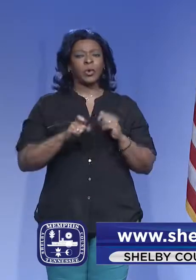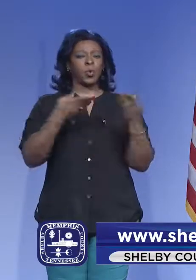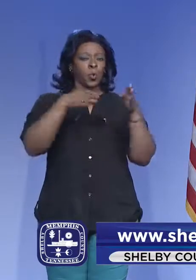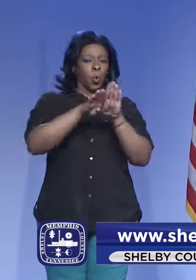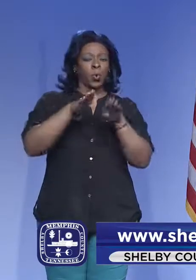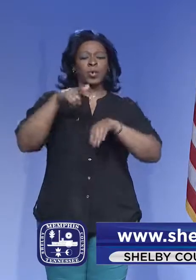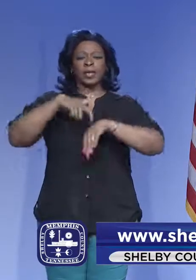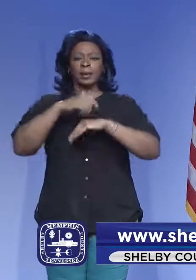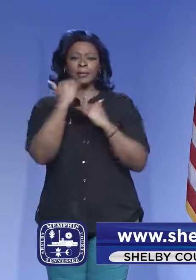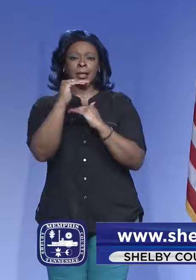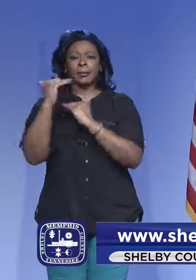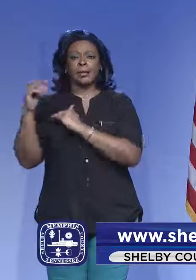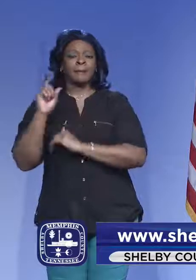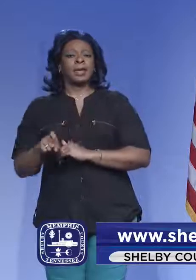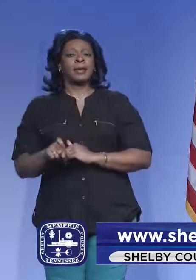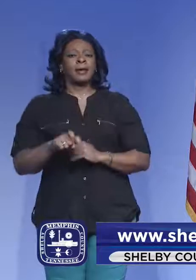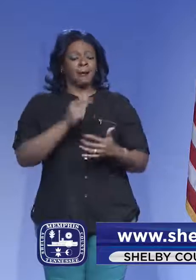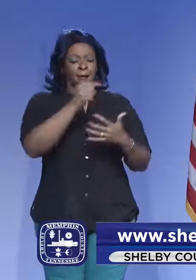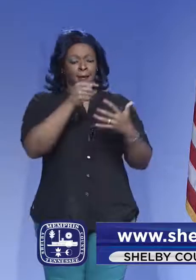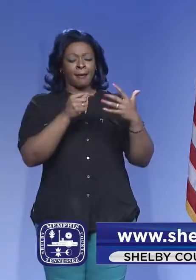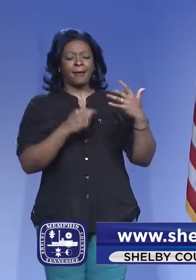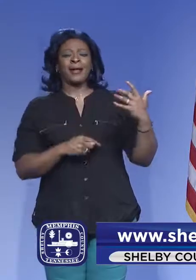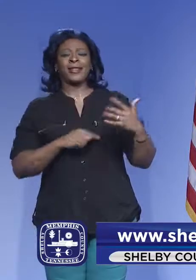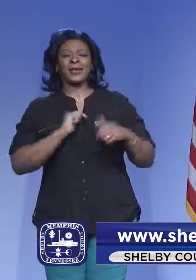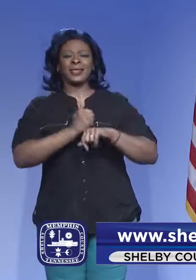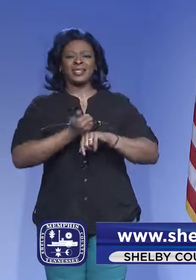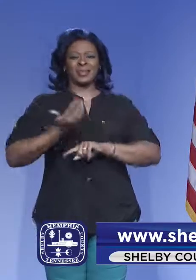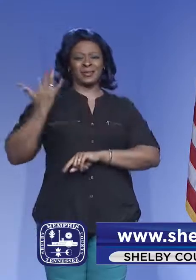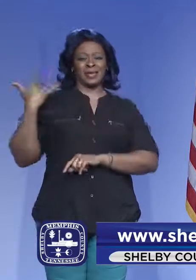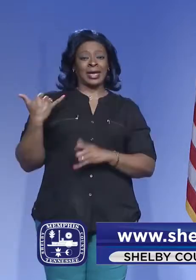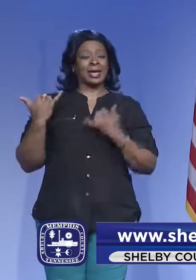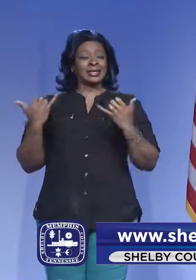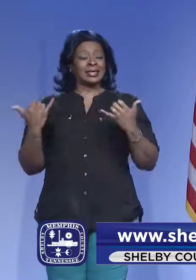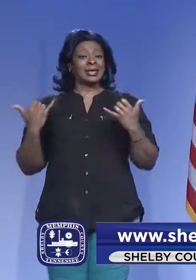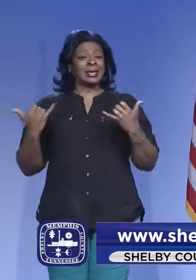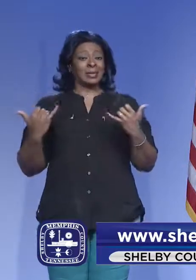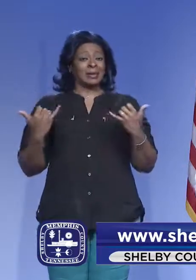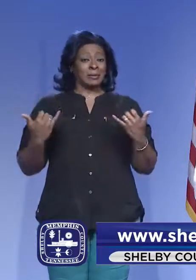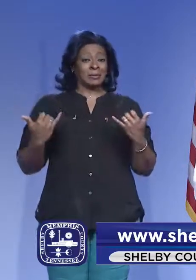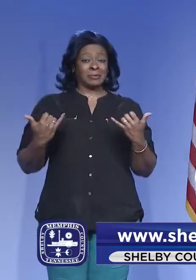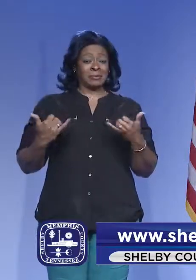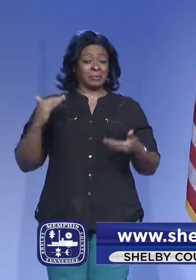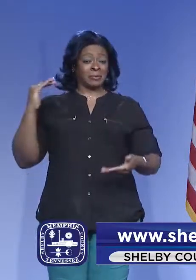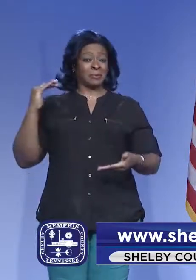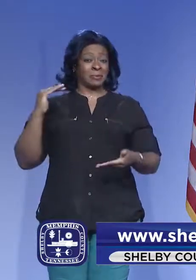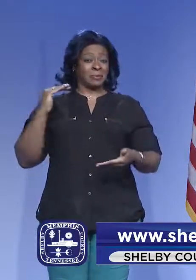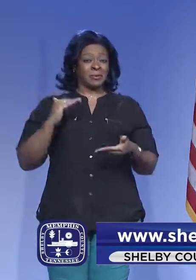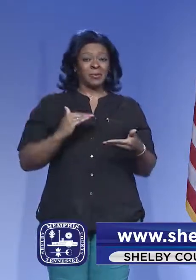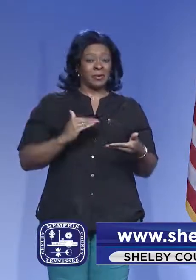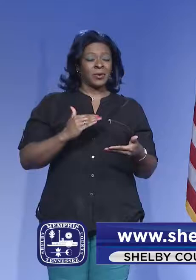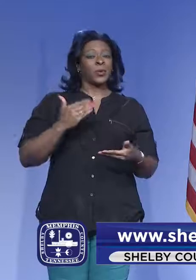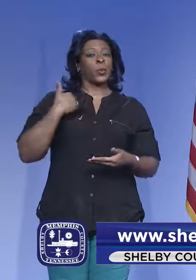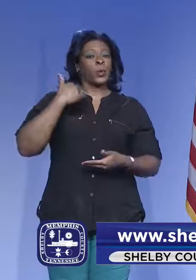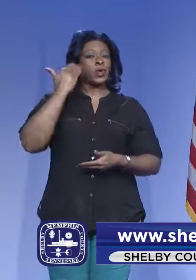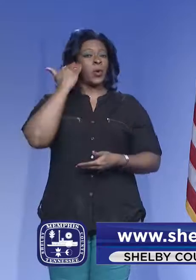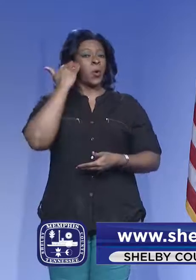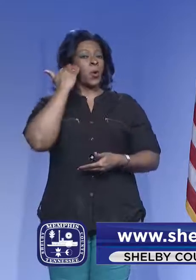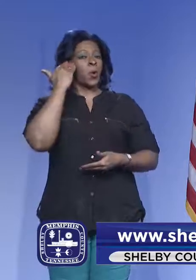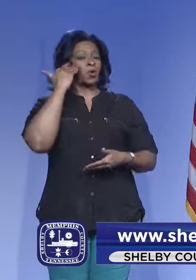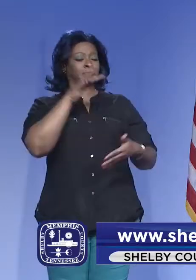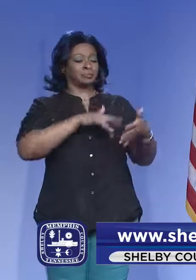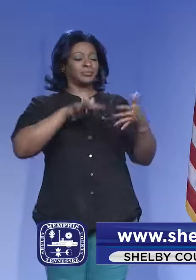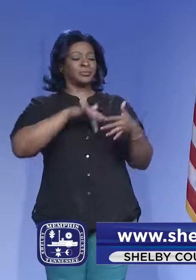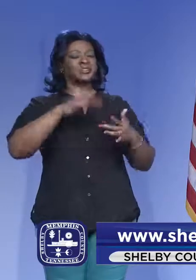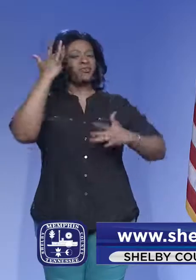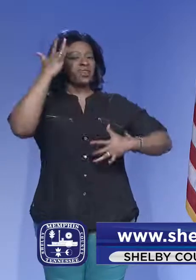at a certain time, and other measures. But now we're at a point where we know more about the